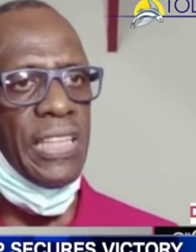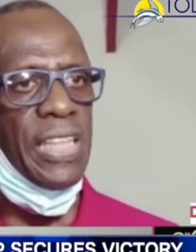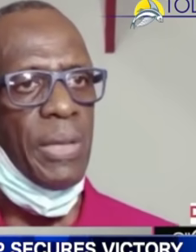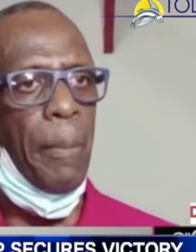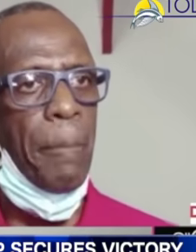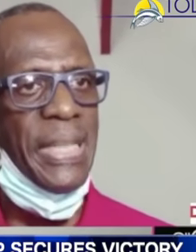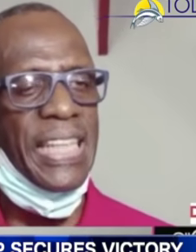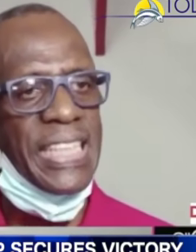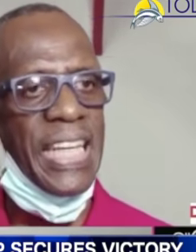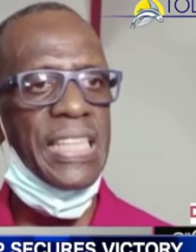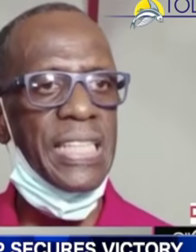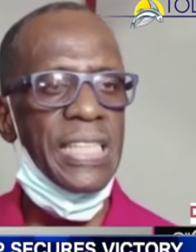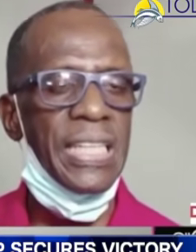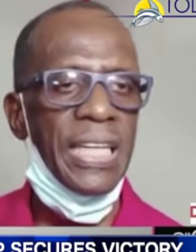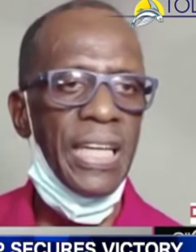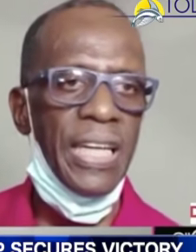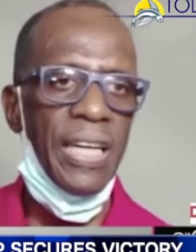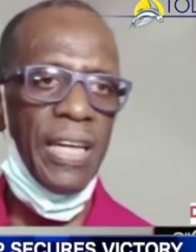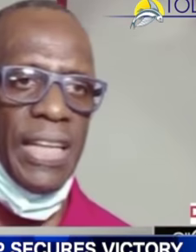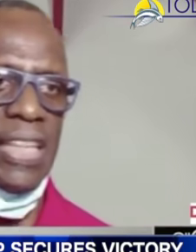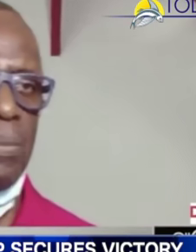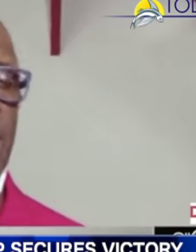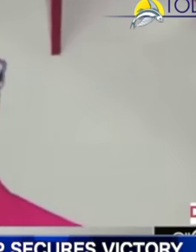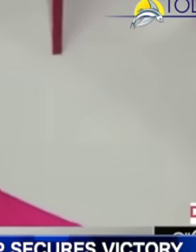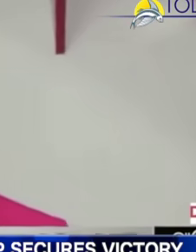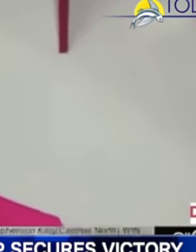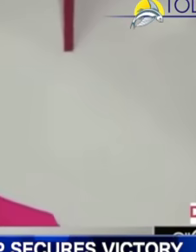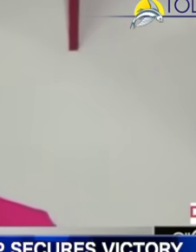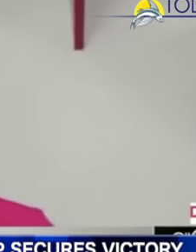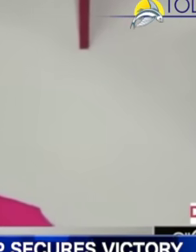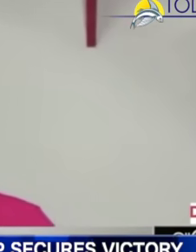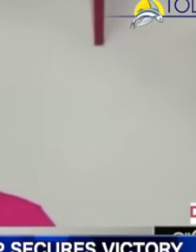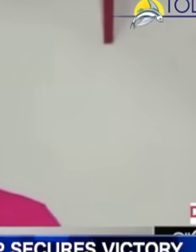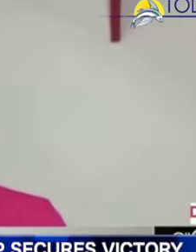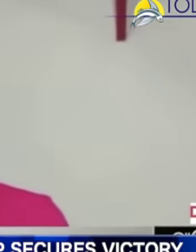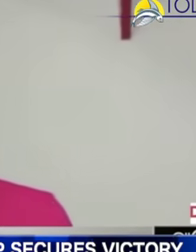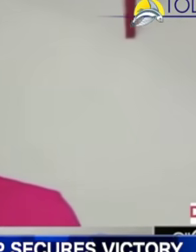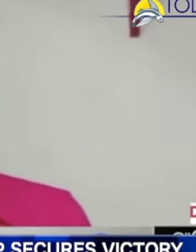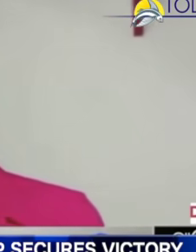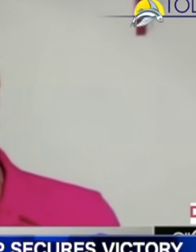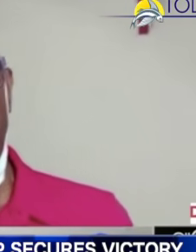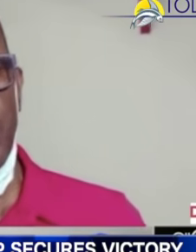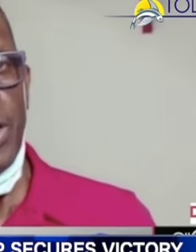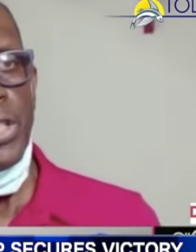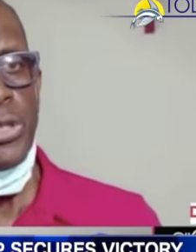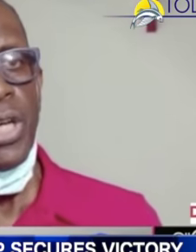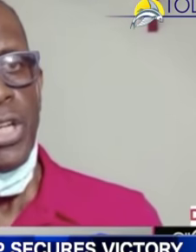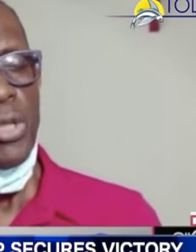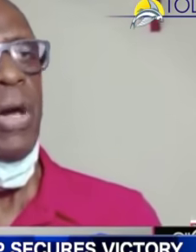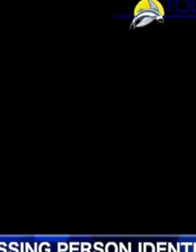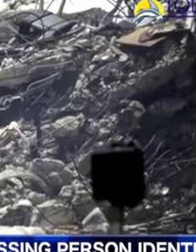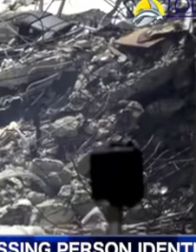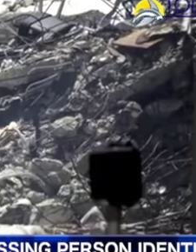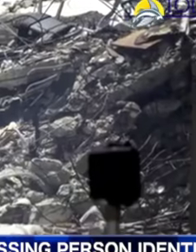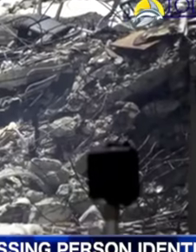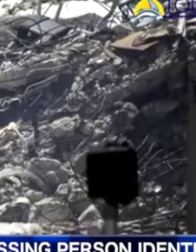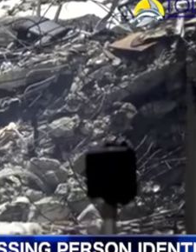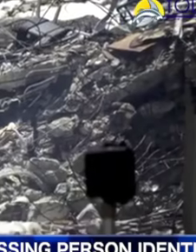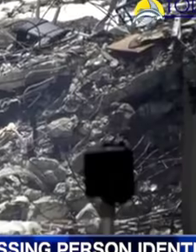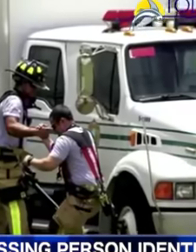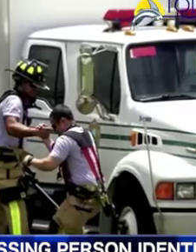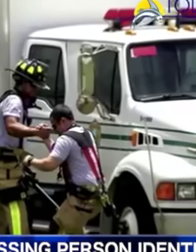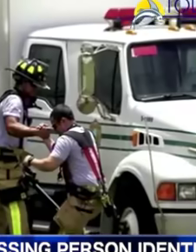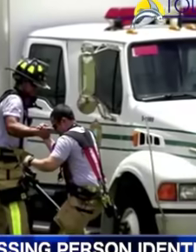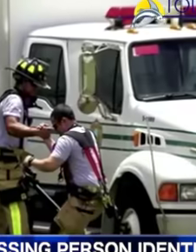There's been a bitter taste that's been left in the mouths of all the parties of the country. So we have to solve it. And